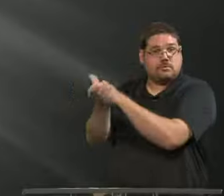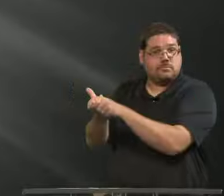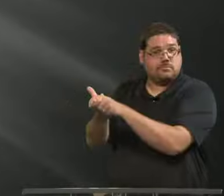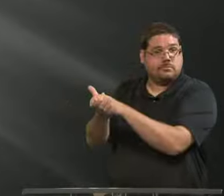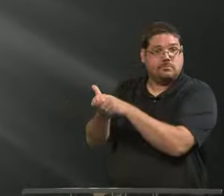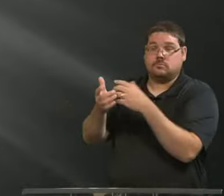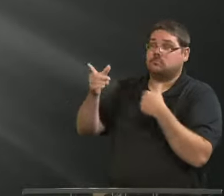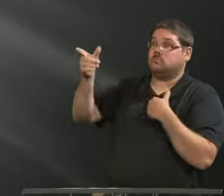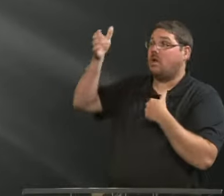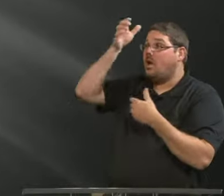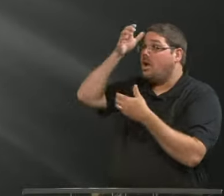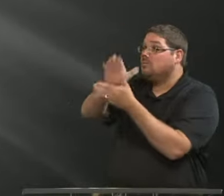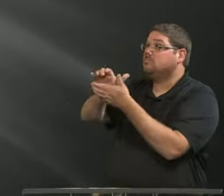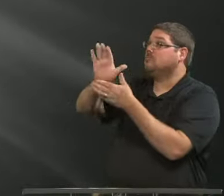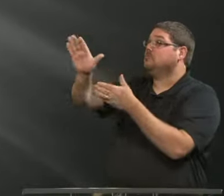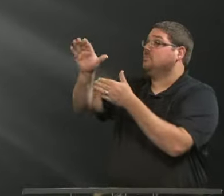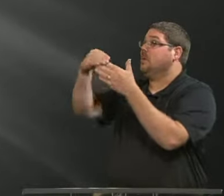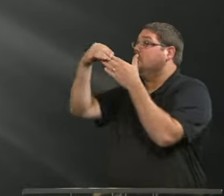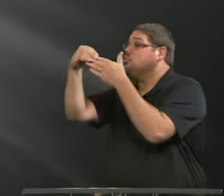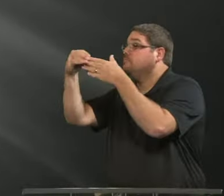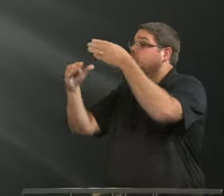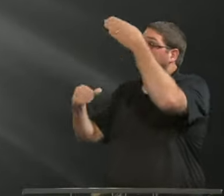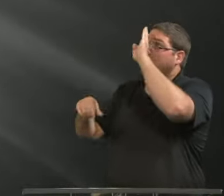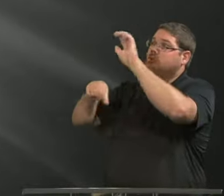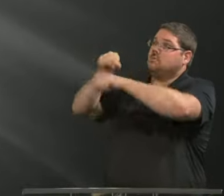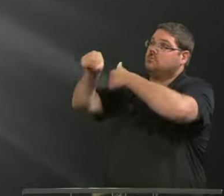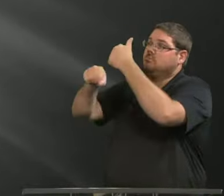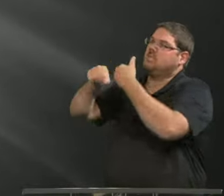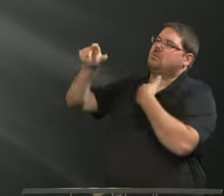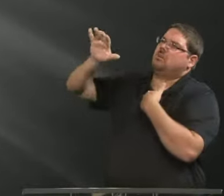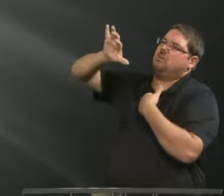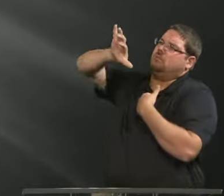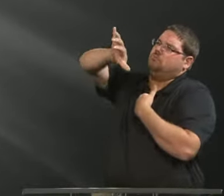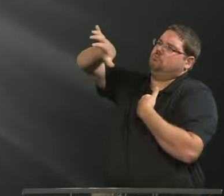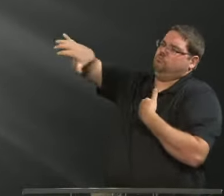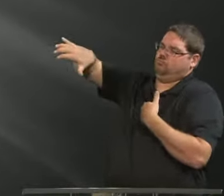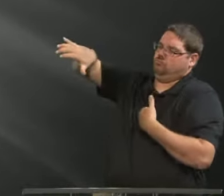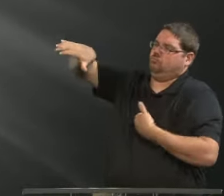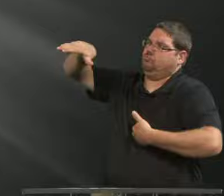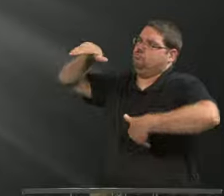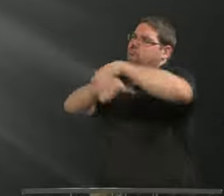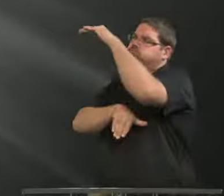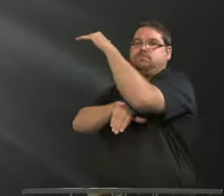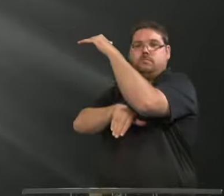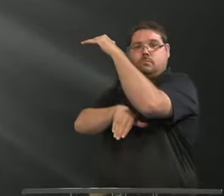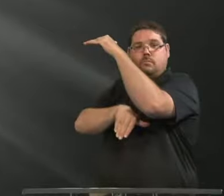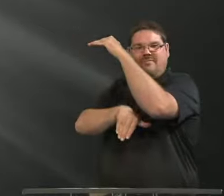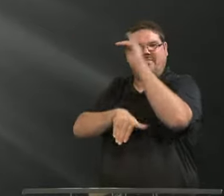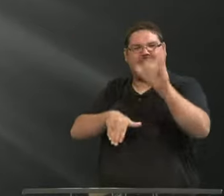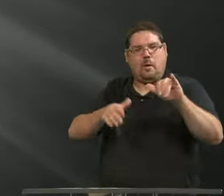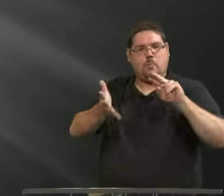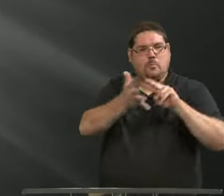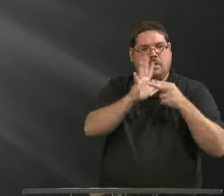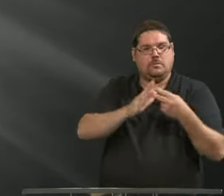Really, what it means is the wife wanting the husband's position that God ordained him to be